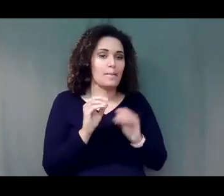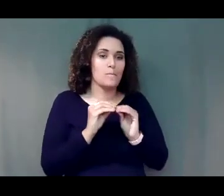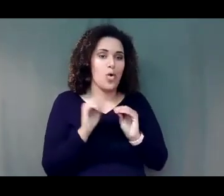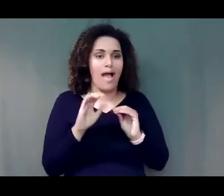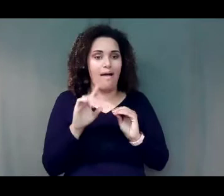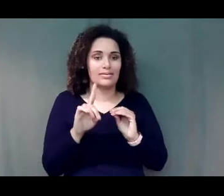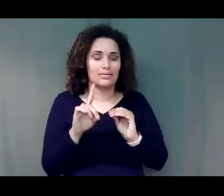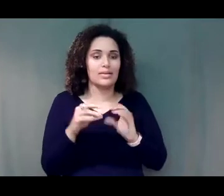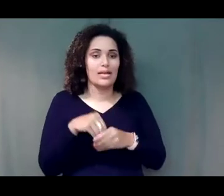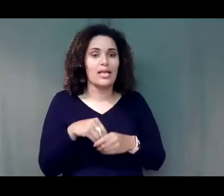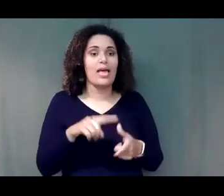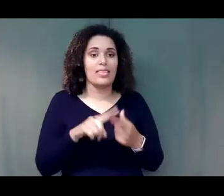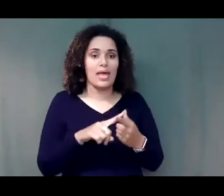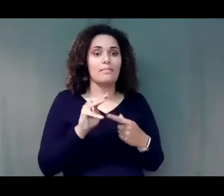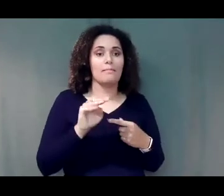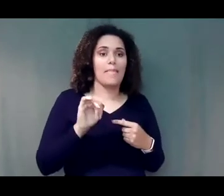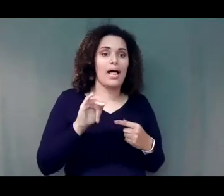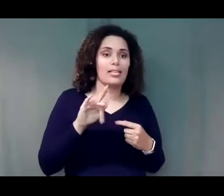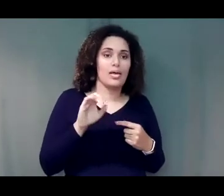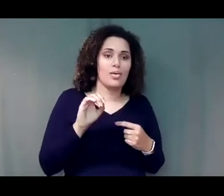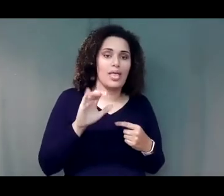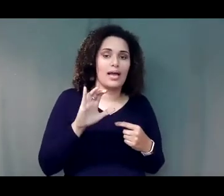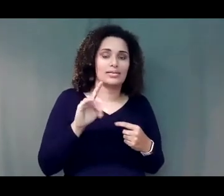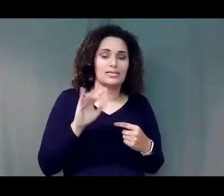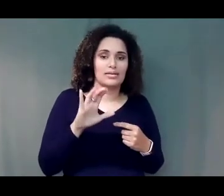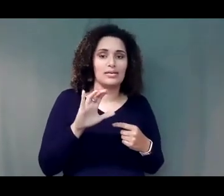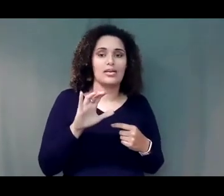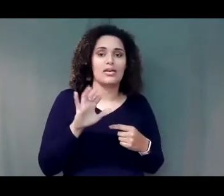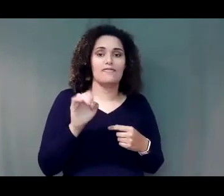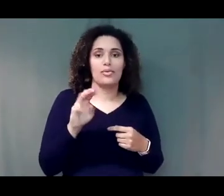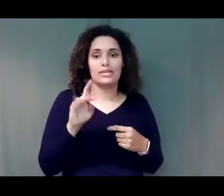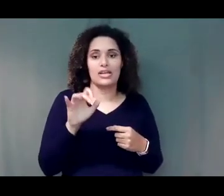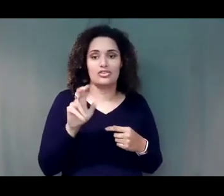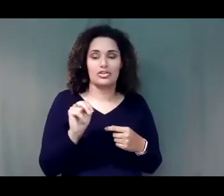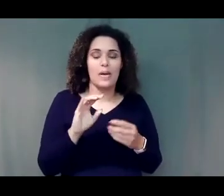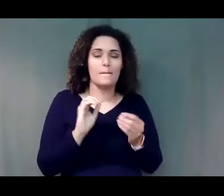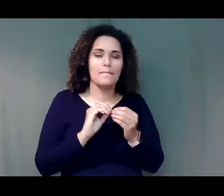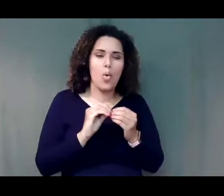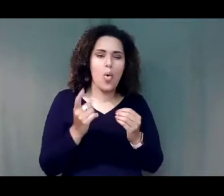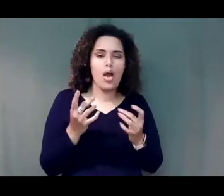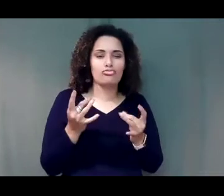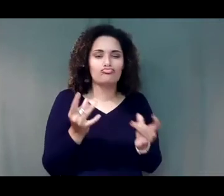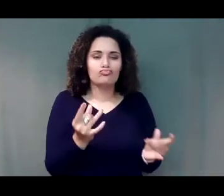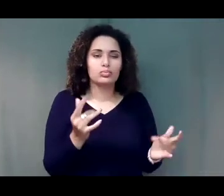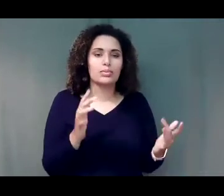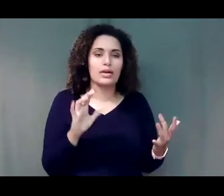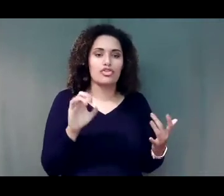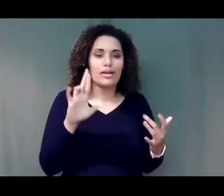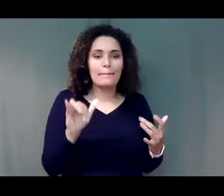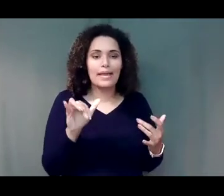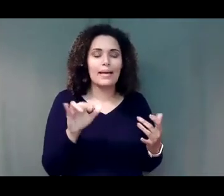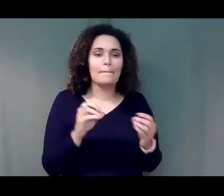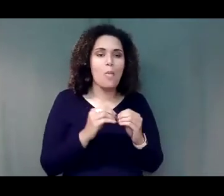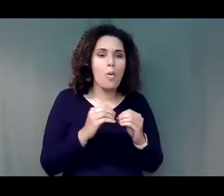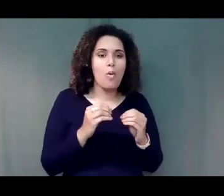then we're doing the malolactic fermentation, and we like that style better. We're getting a little creamier, a little more